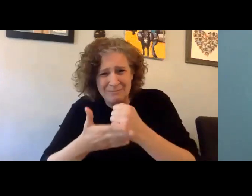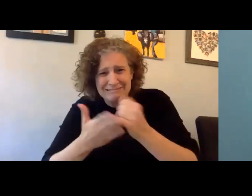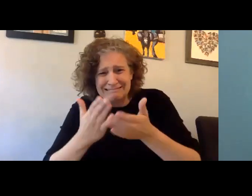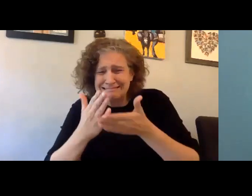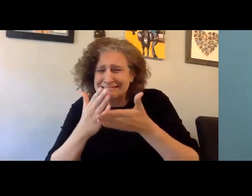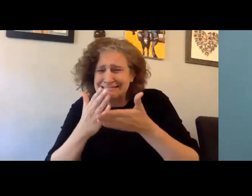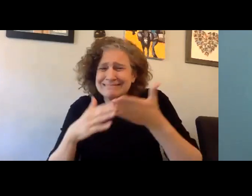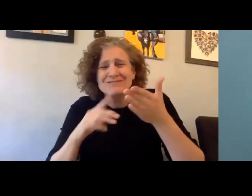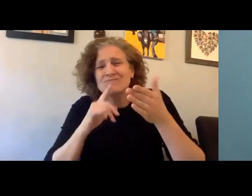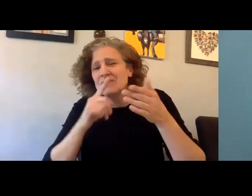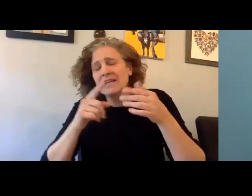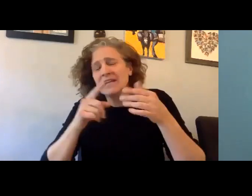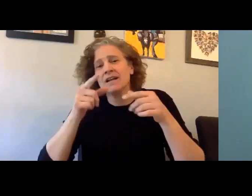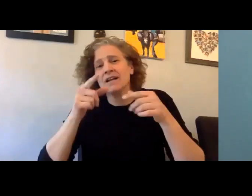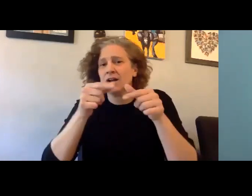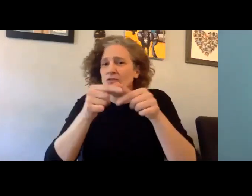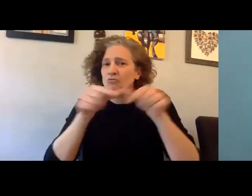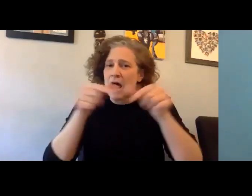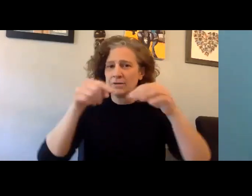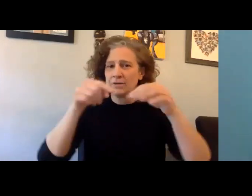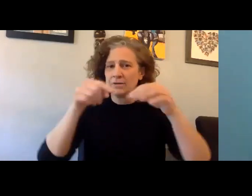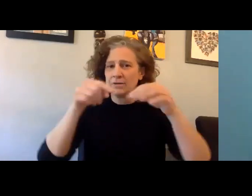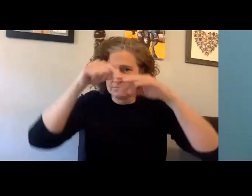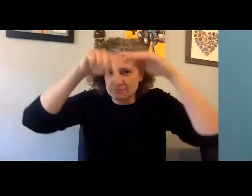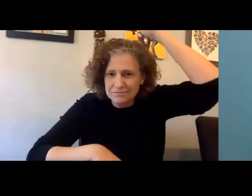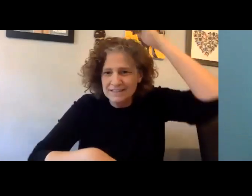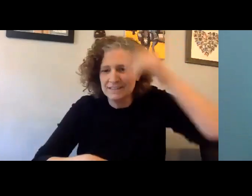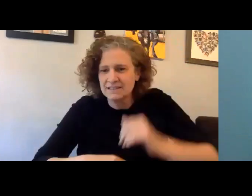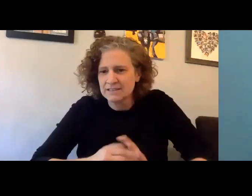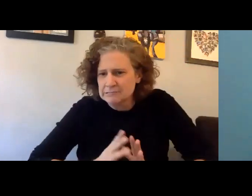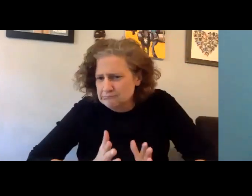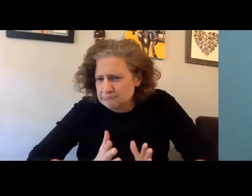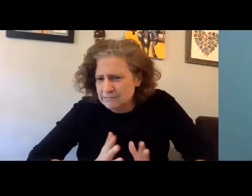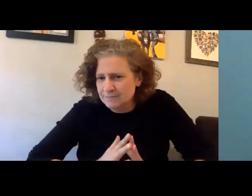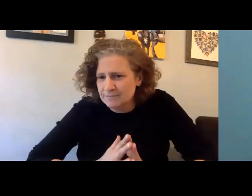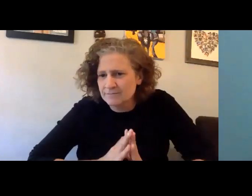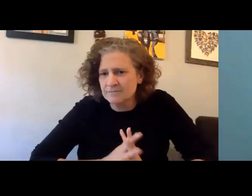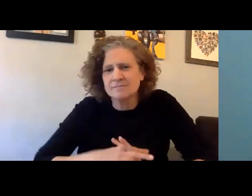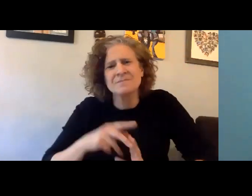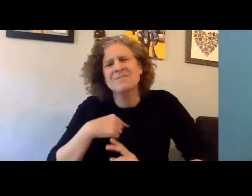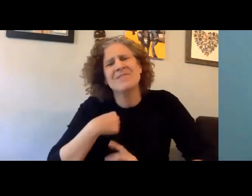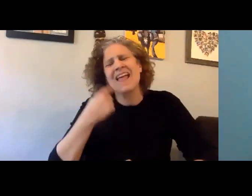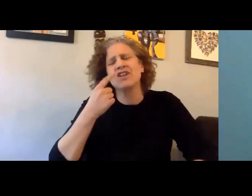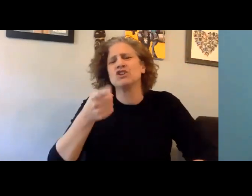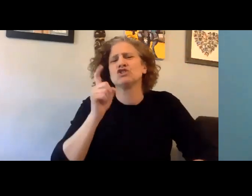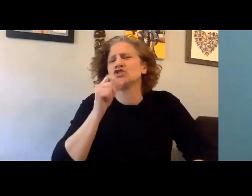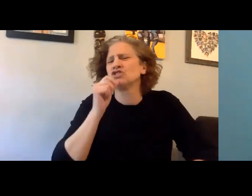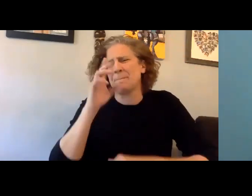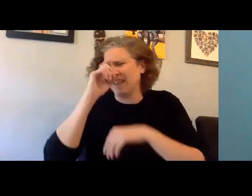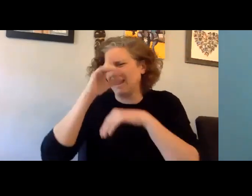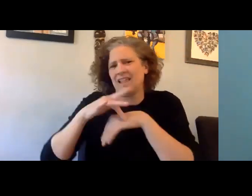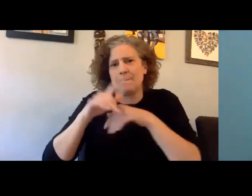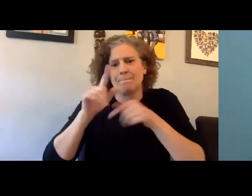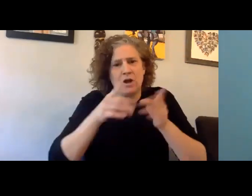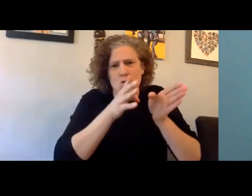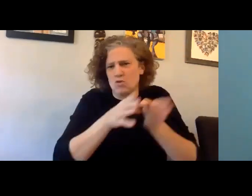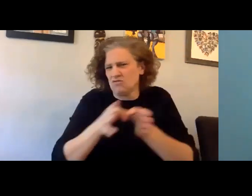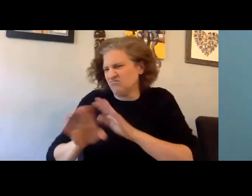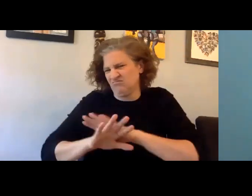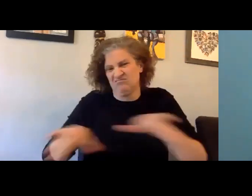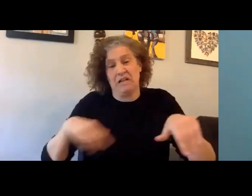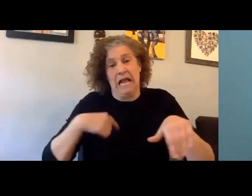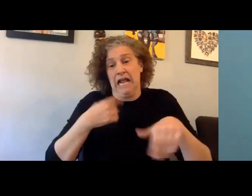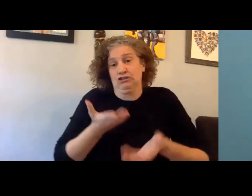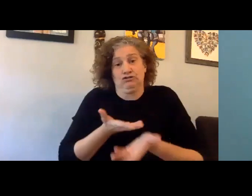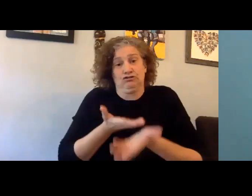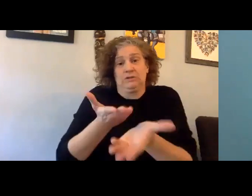Okay, that's another rule. I hope that helps some, but grammar is really such a deep topic for us to get into. I don't think you should